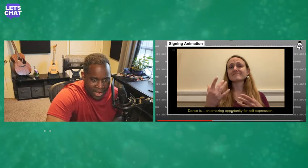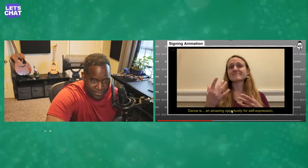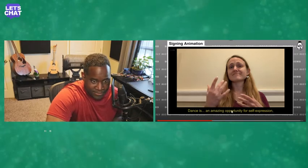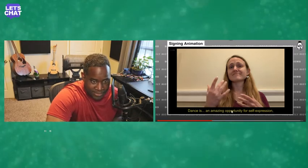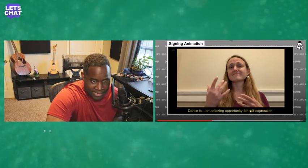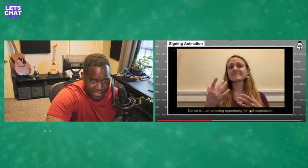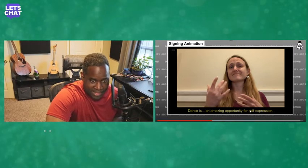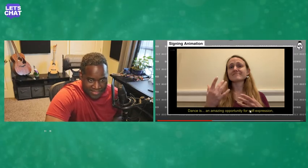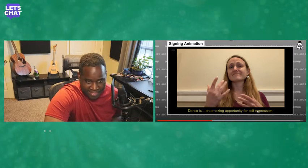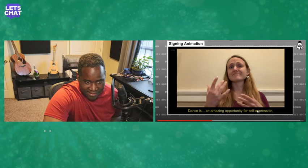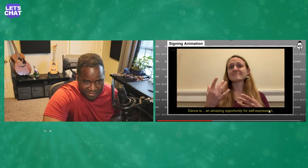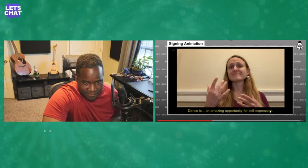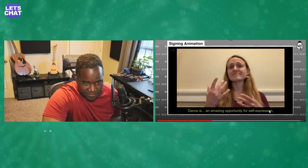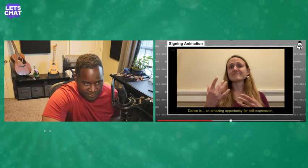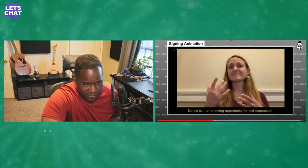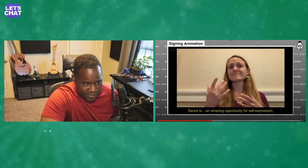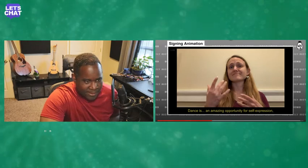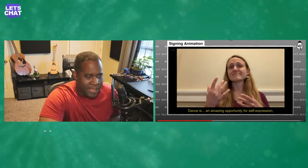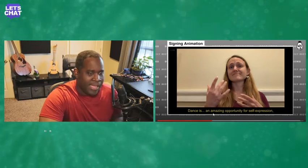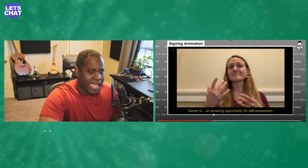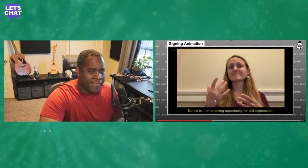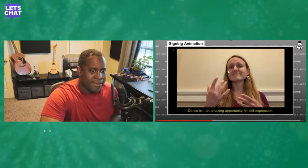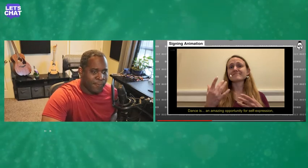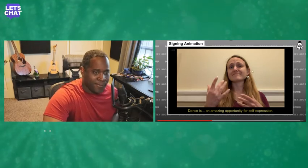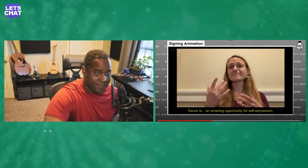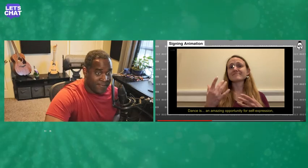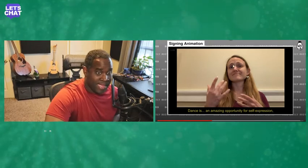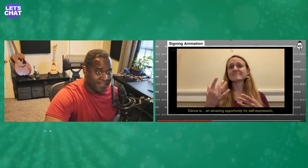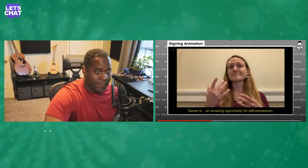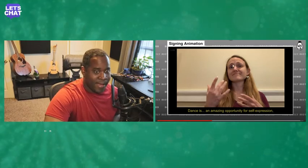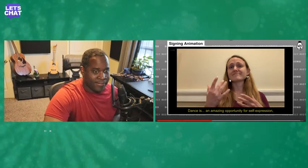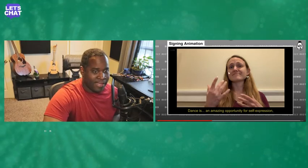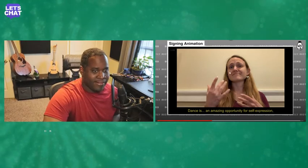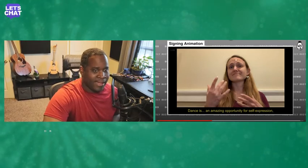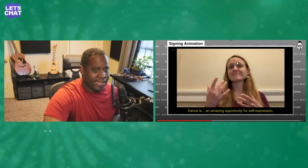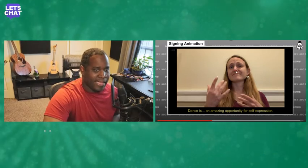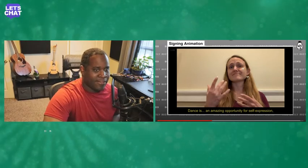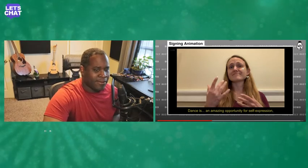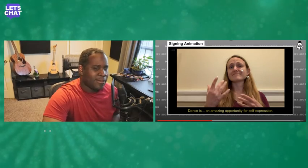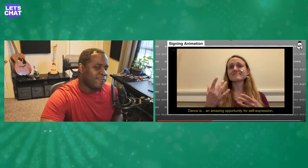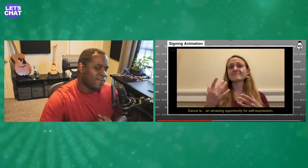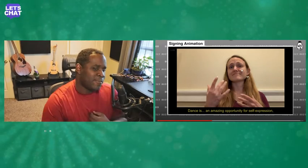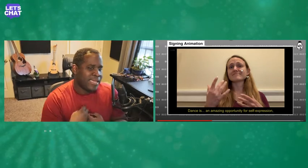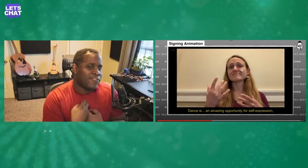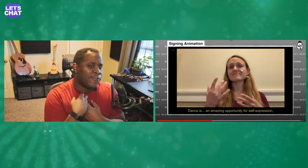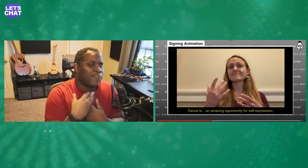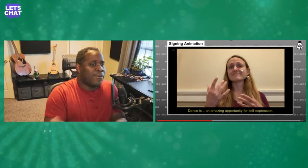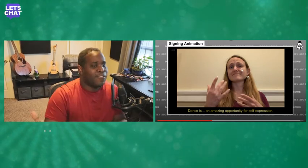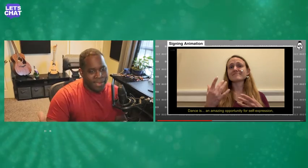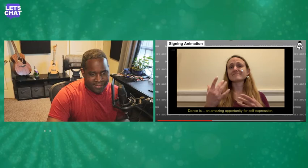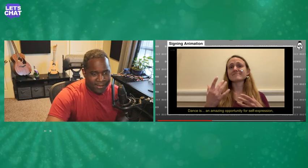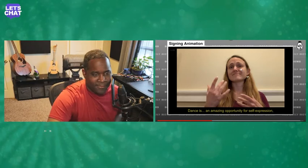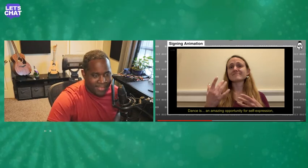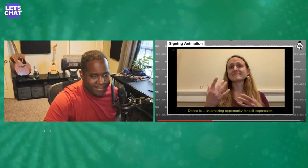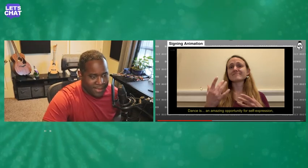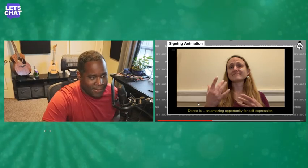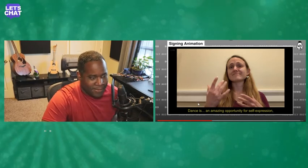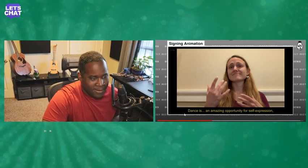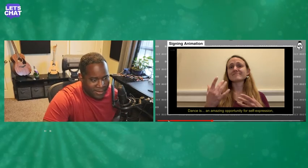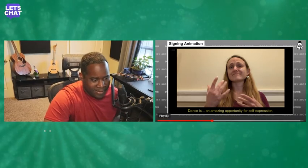amazing opportunity, and then like self-expression. And then with her face, you have to like tie together for me to express